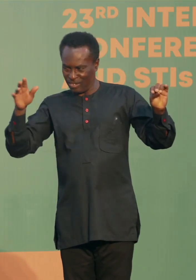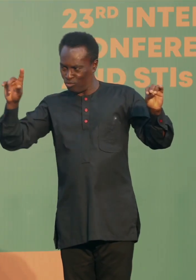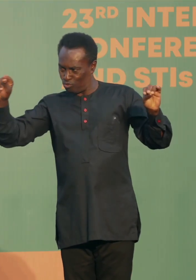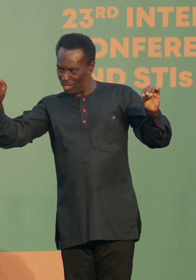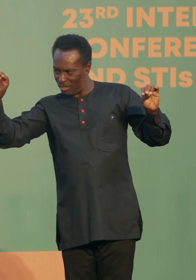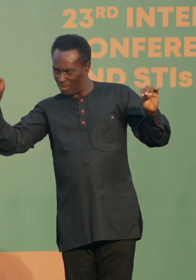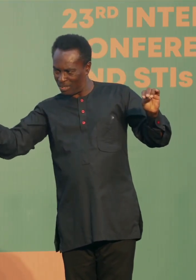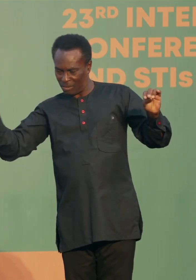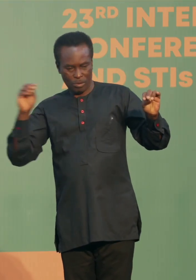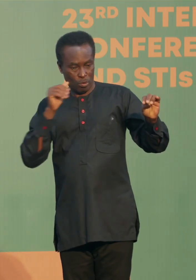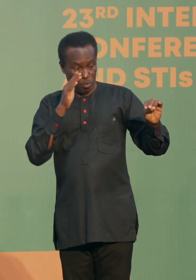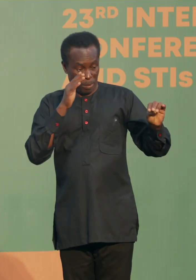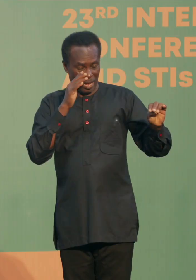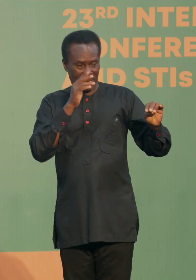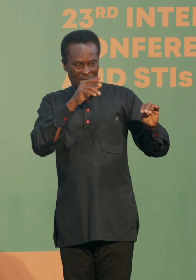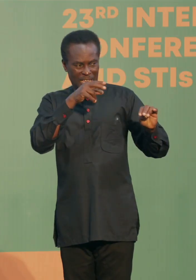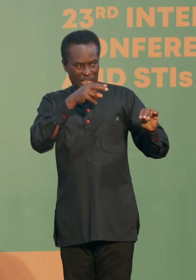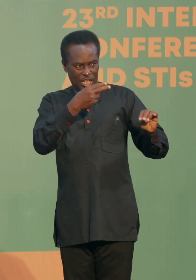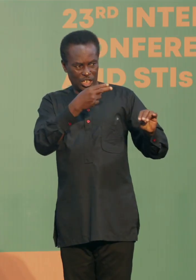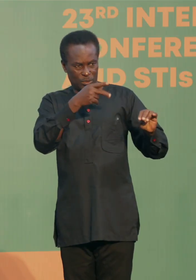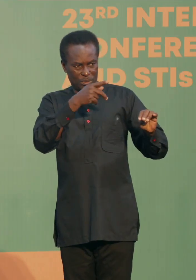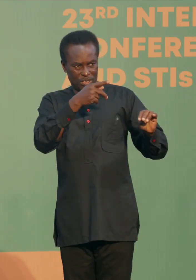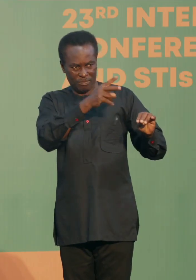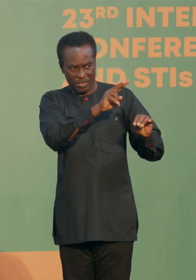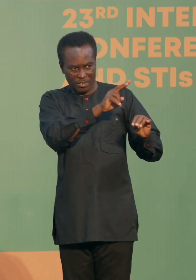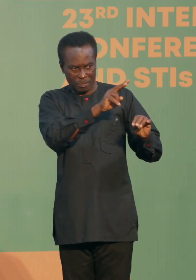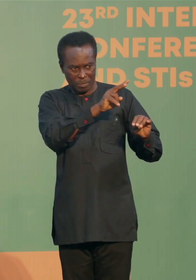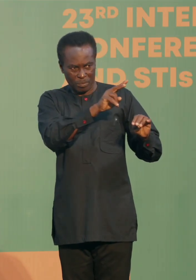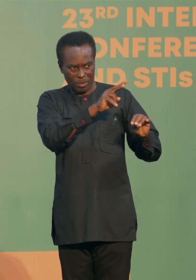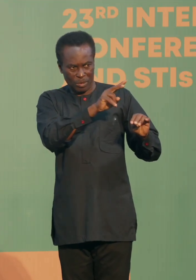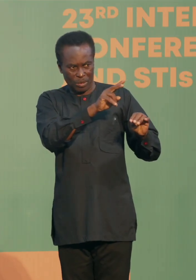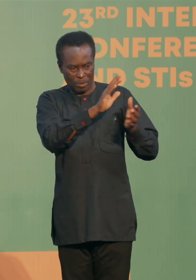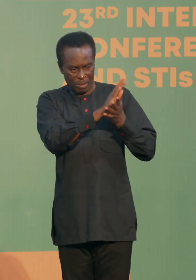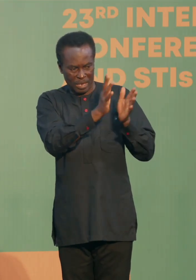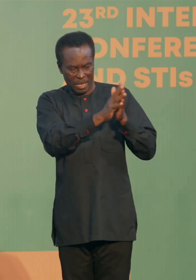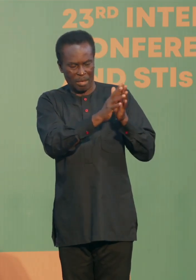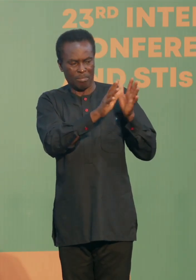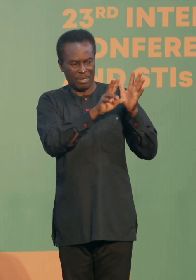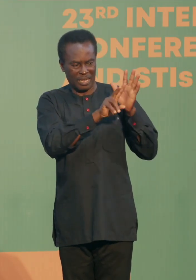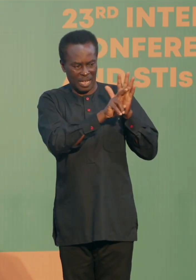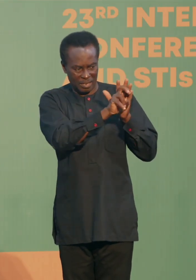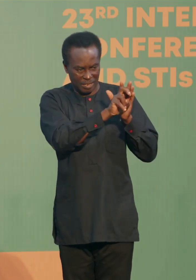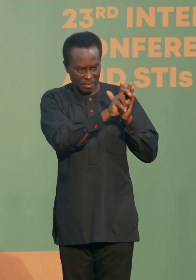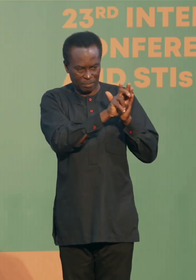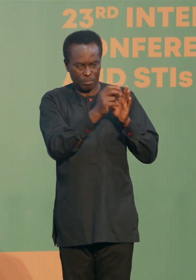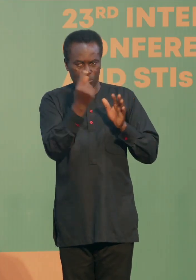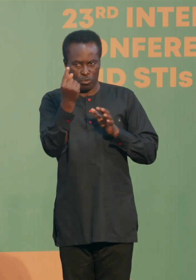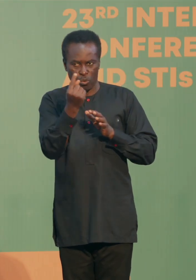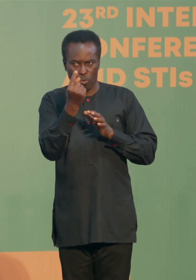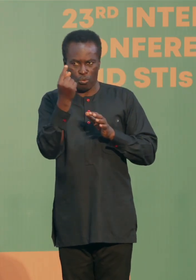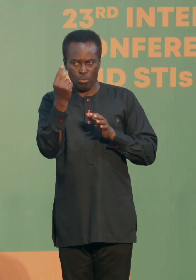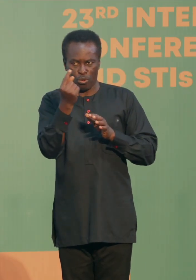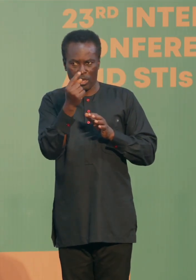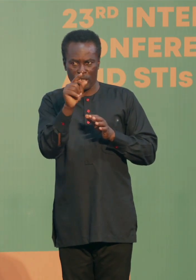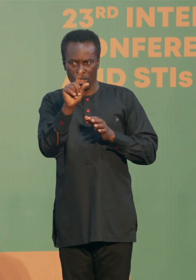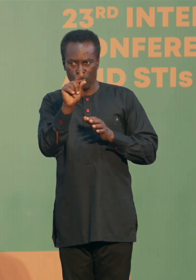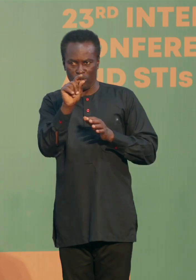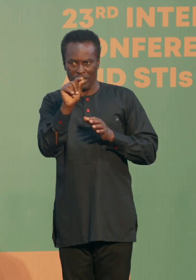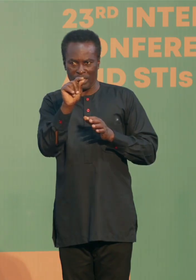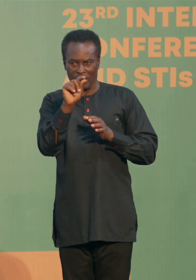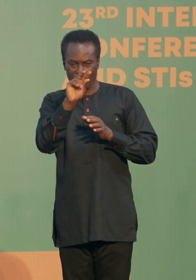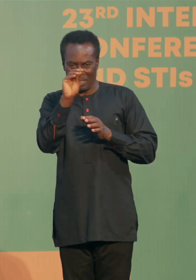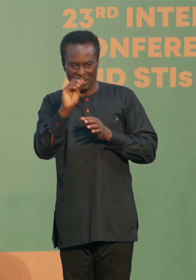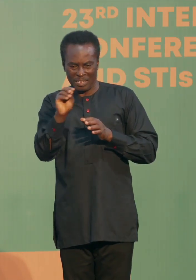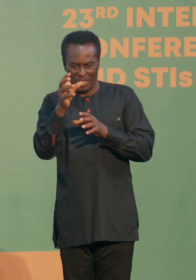who are infected with HPV, who develop precancer and are going to have cancer. Only 20% are accessing treatment.